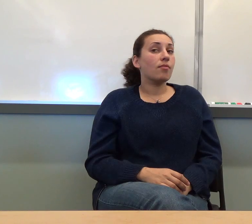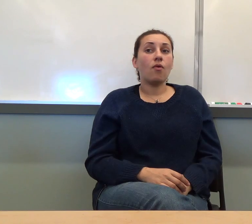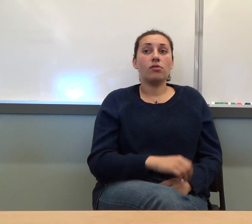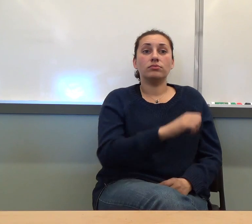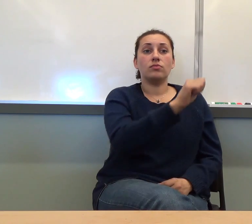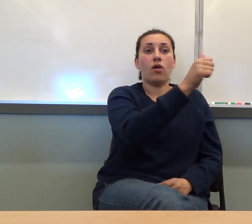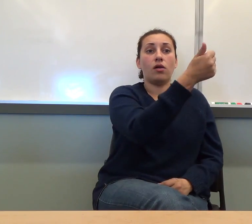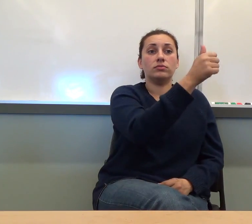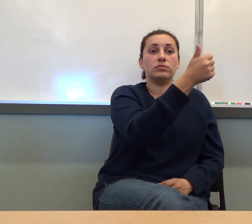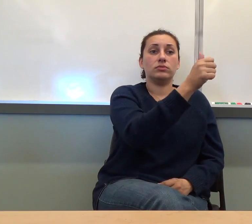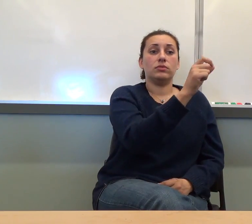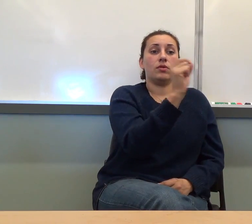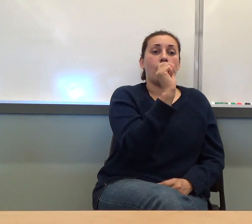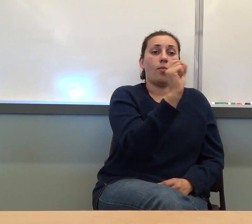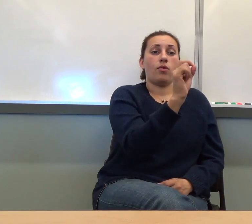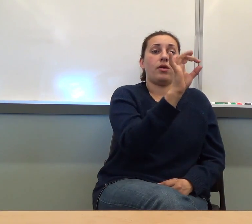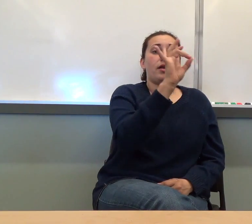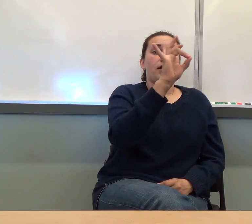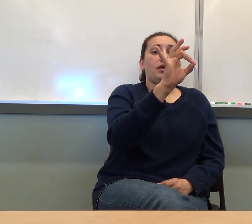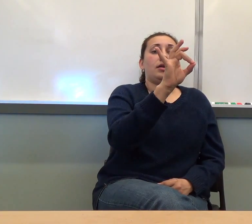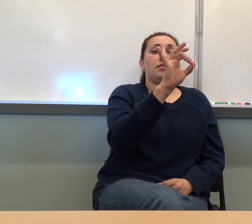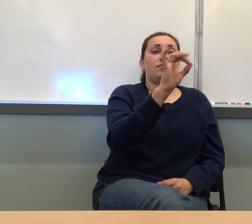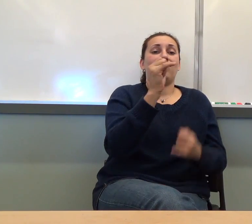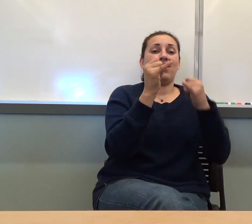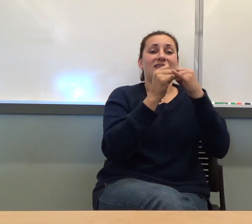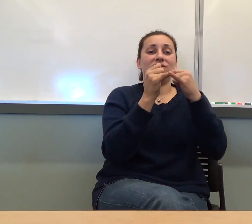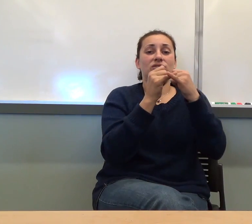inches long and